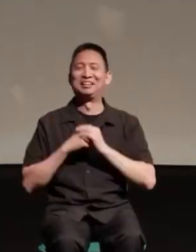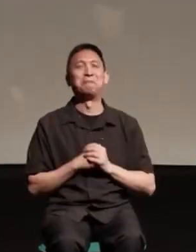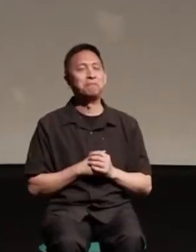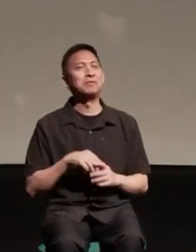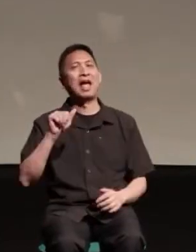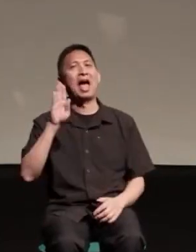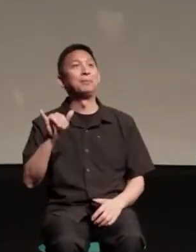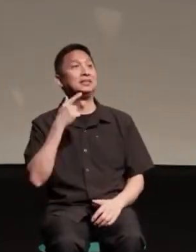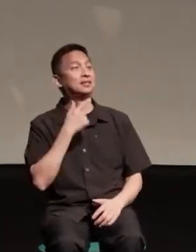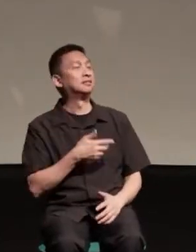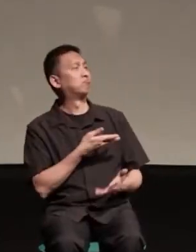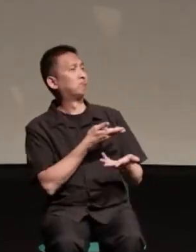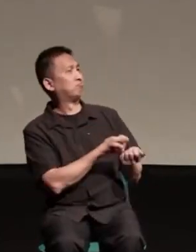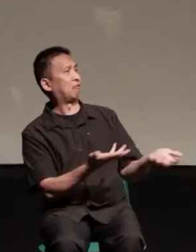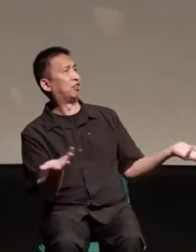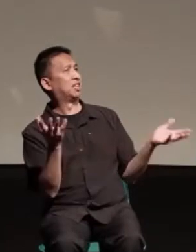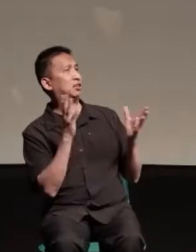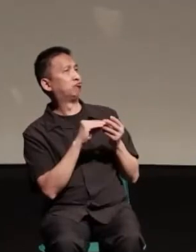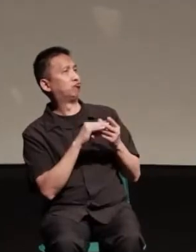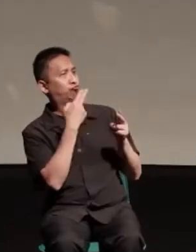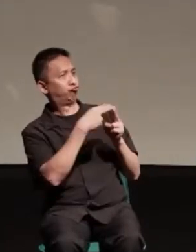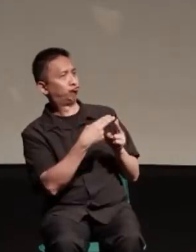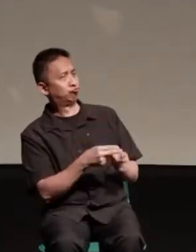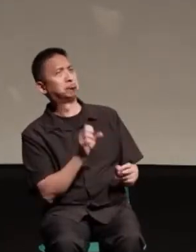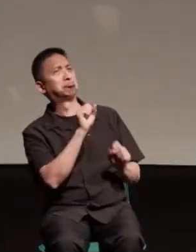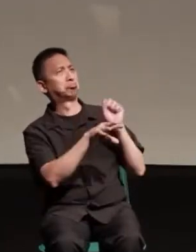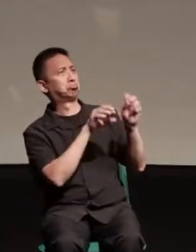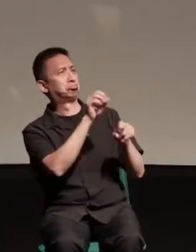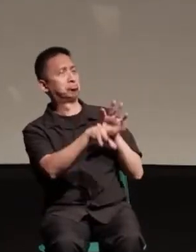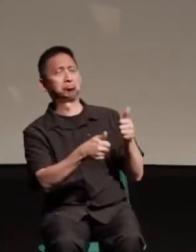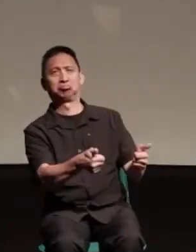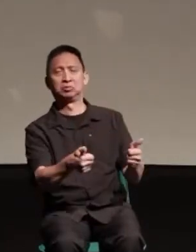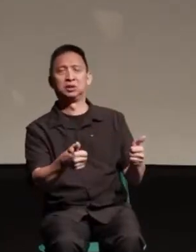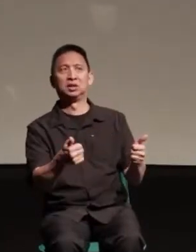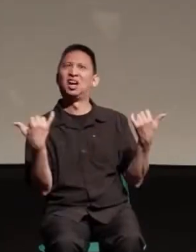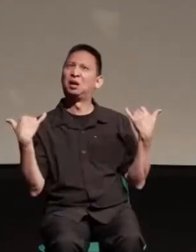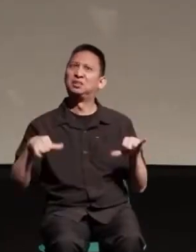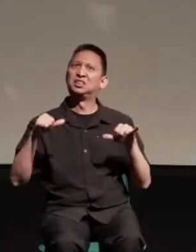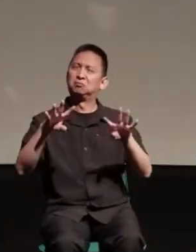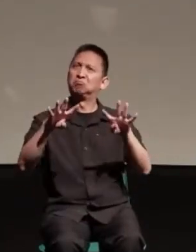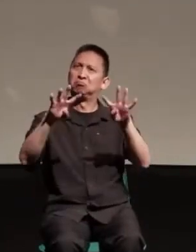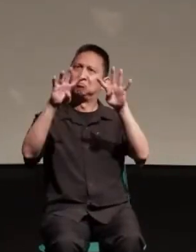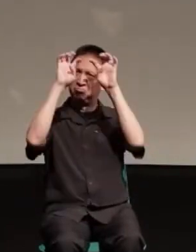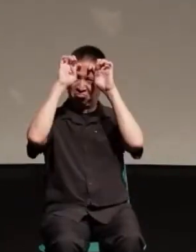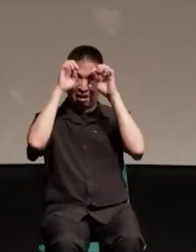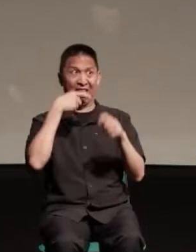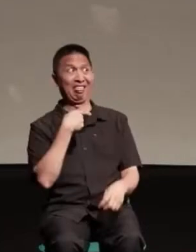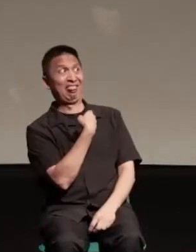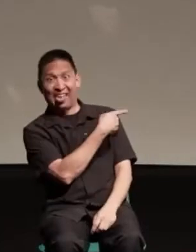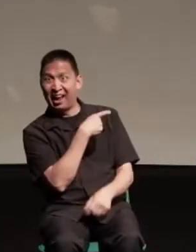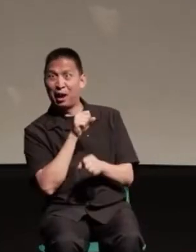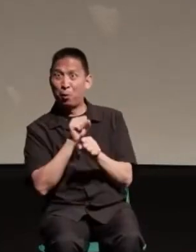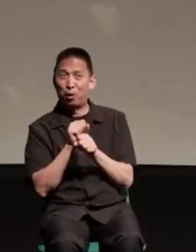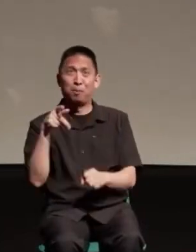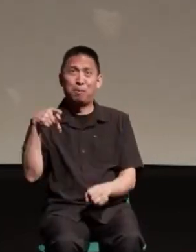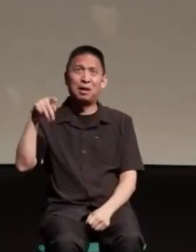So everything that you've all said sounds wonderful. And so it's kind of baffling to me, if these are the folks that work in public media, why